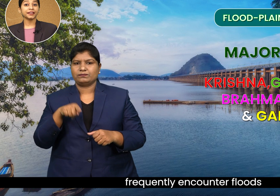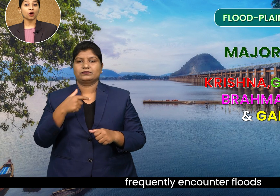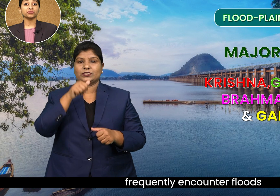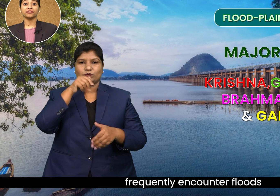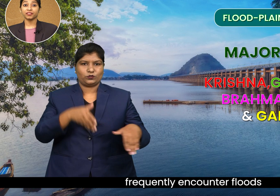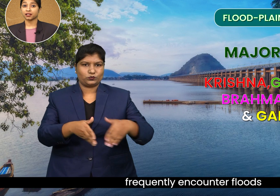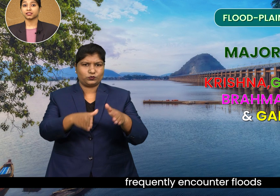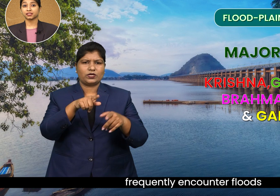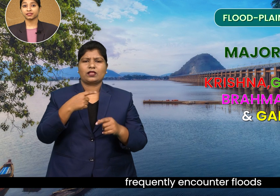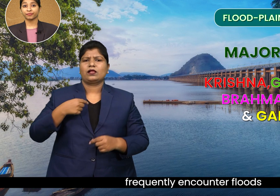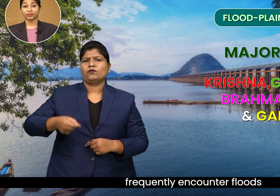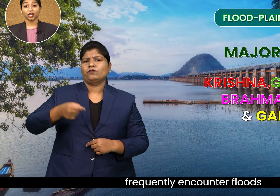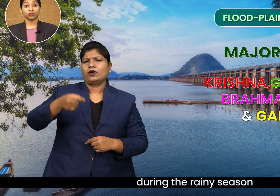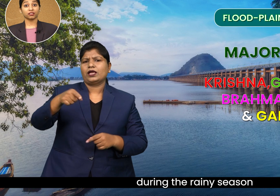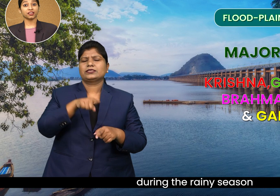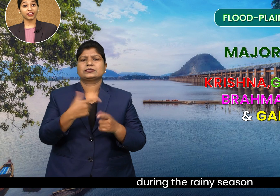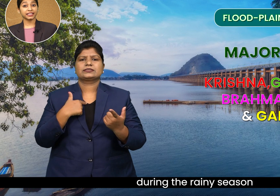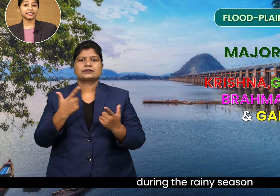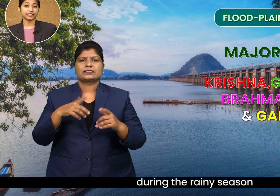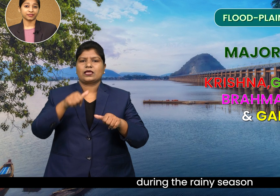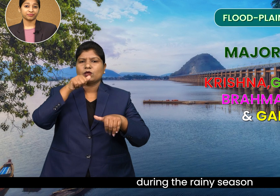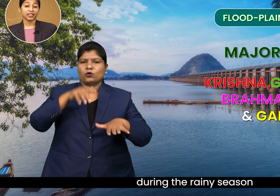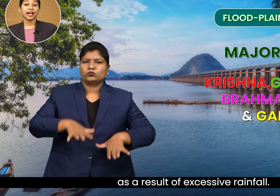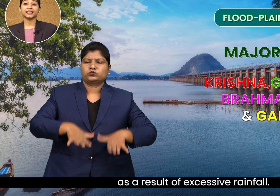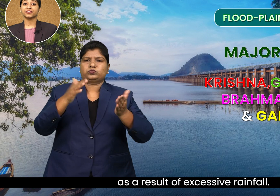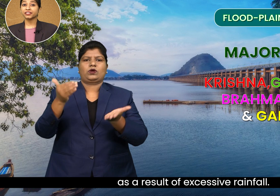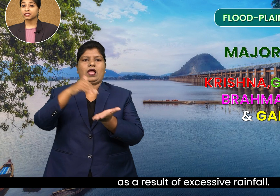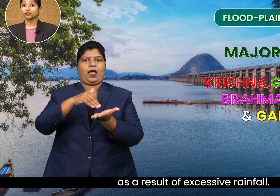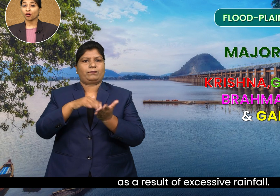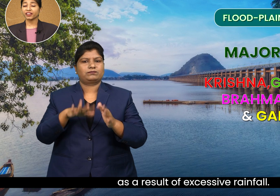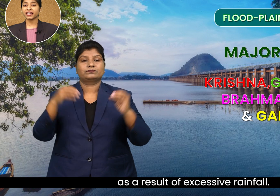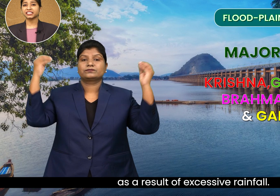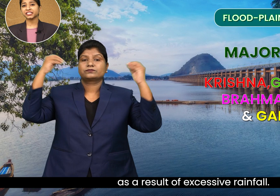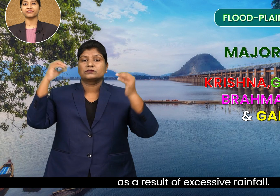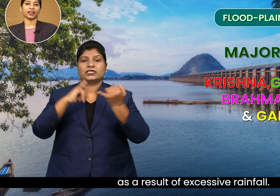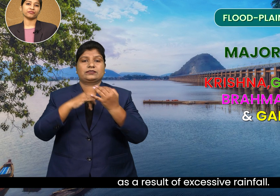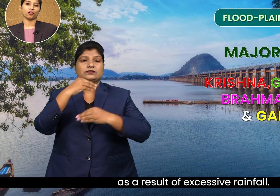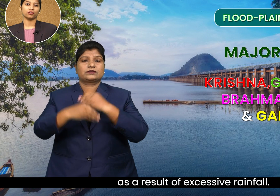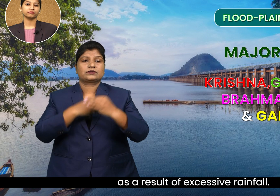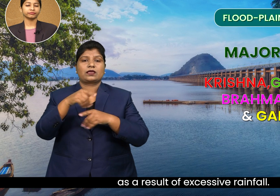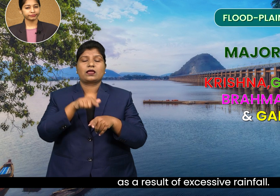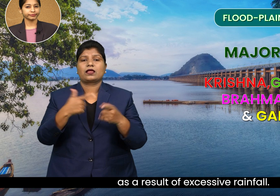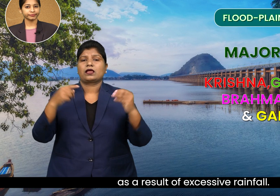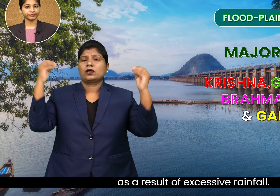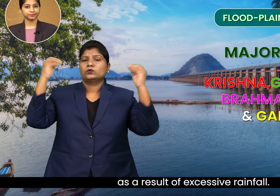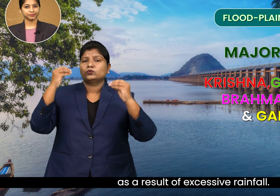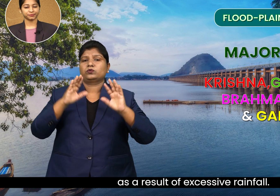frequently encounter floods during the rainy season as a result of excessive rainfall.